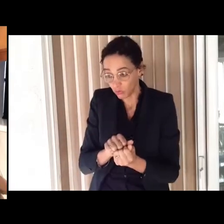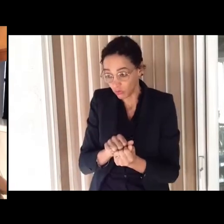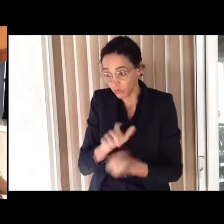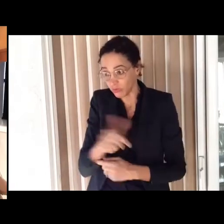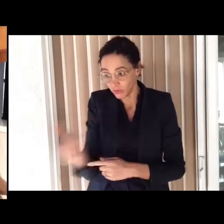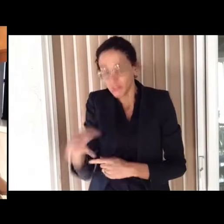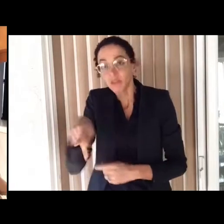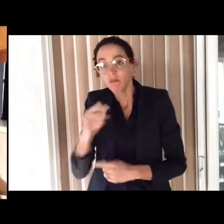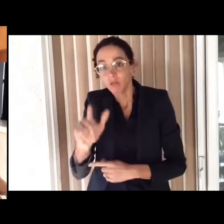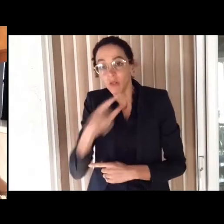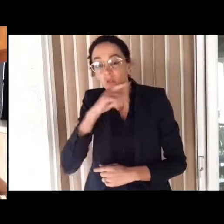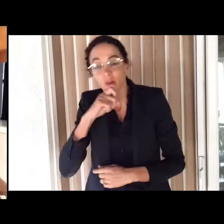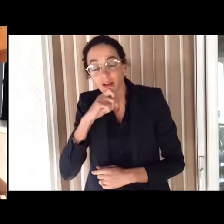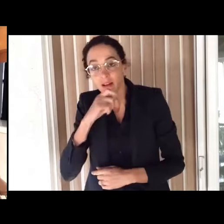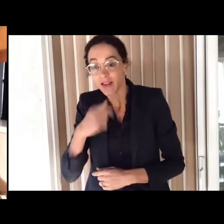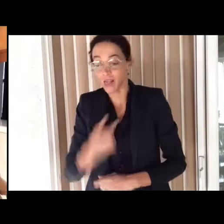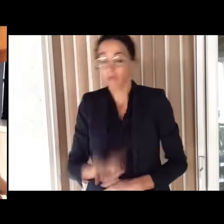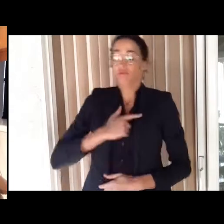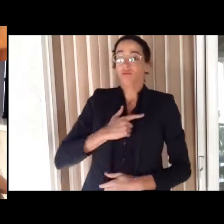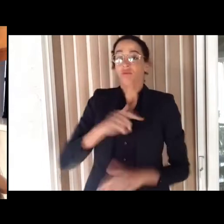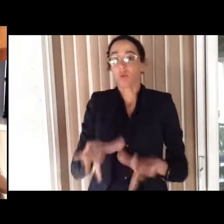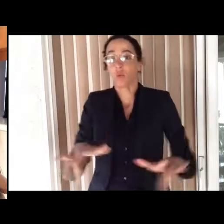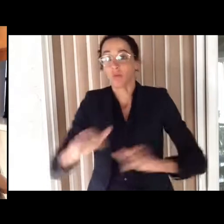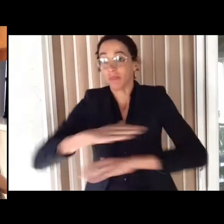Phil dry, I take the table off.